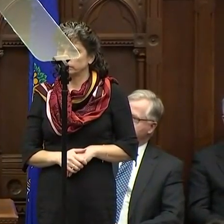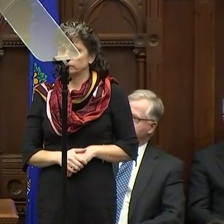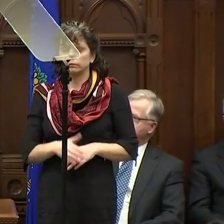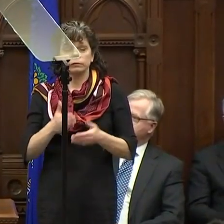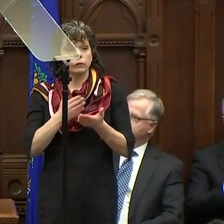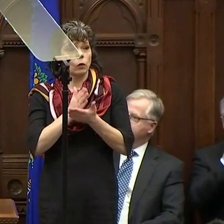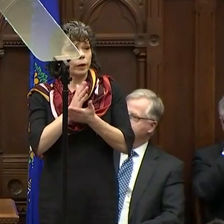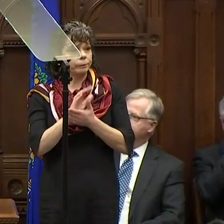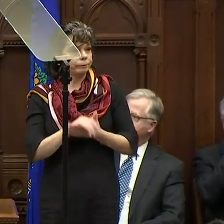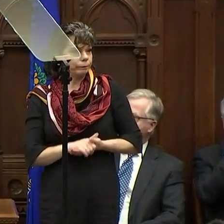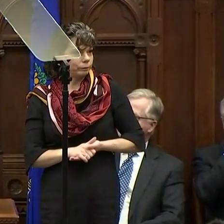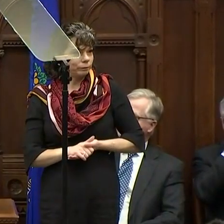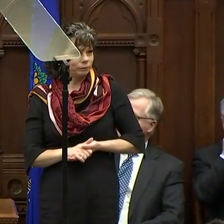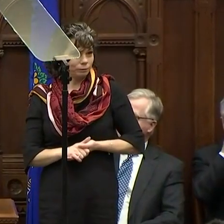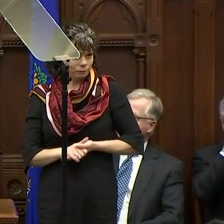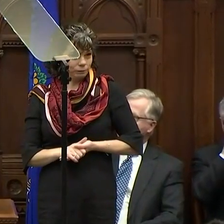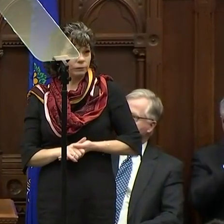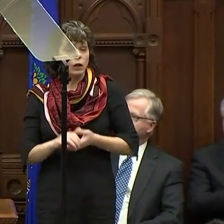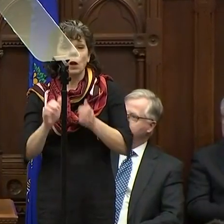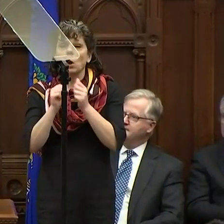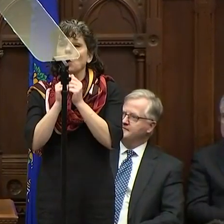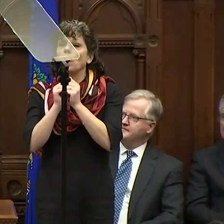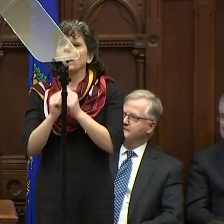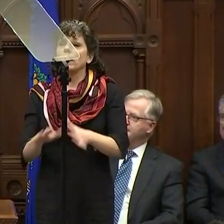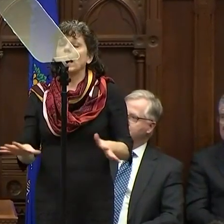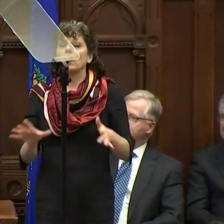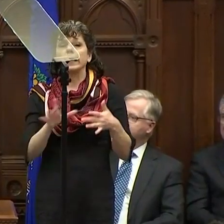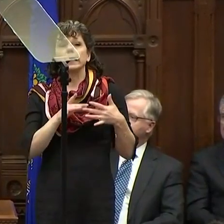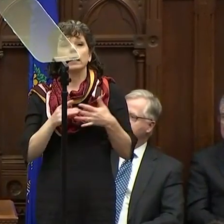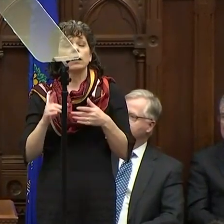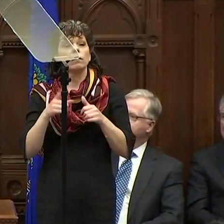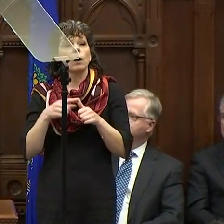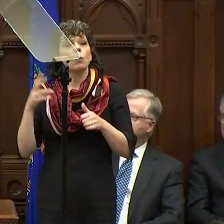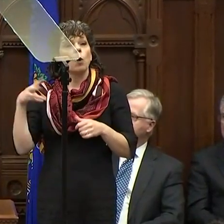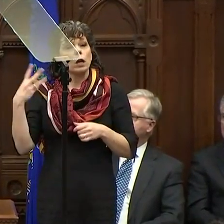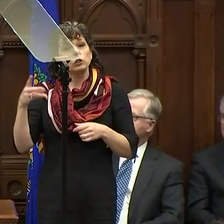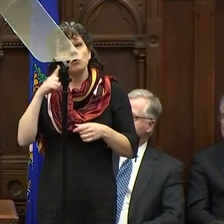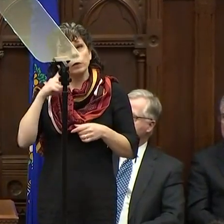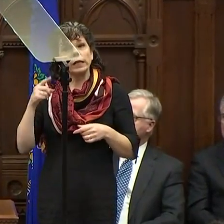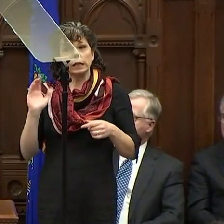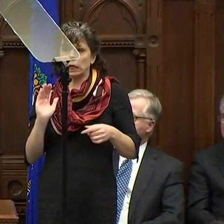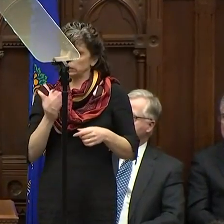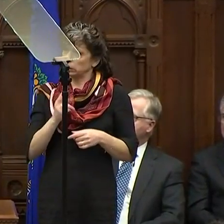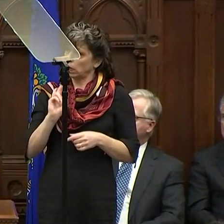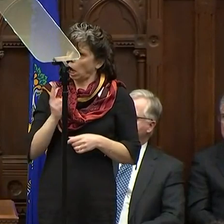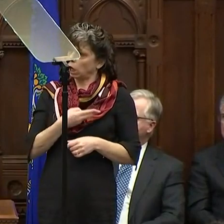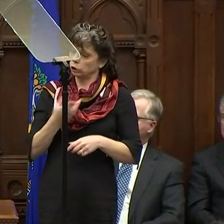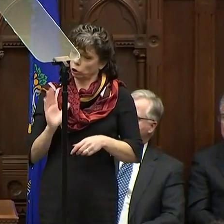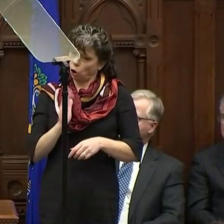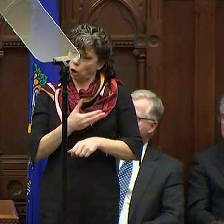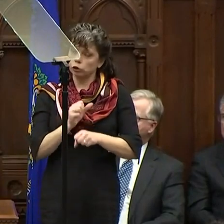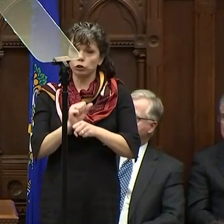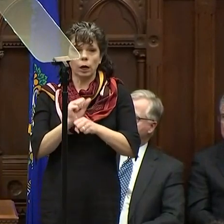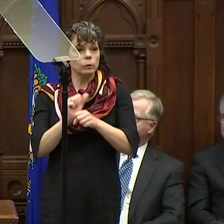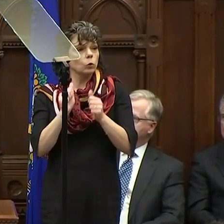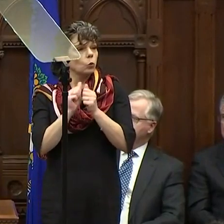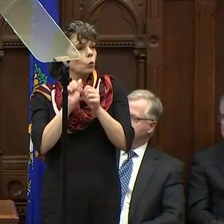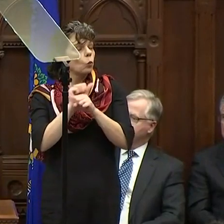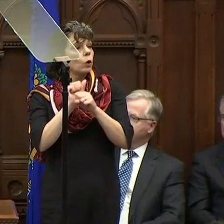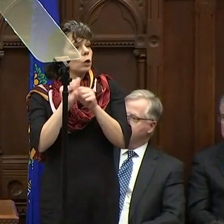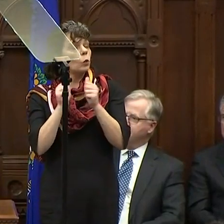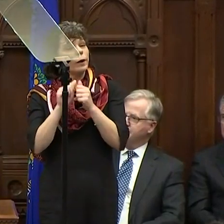All right. Without leadership from Washington on some of these issues, it's up to us, and I love to work with my neighboring states, to